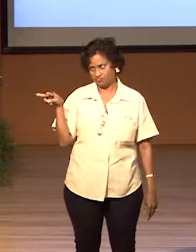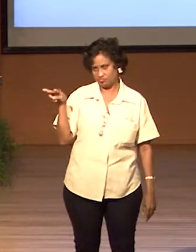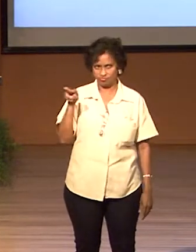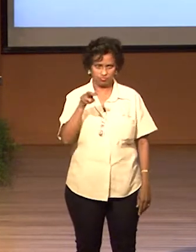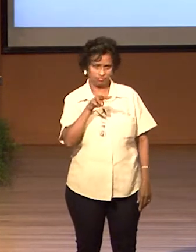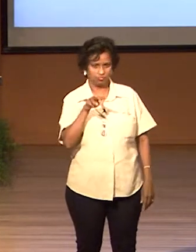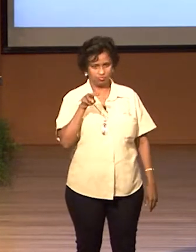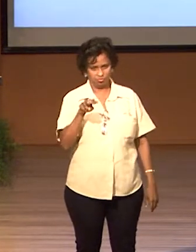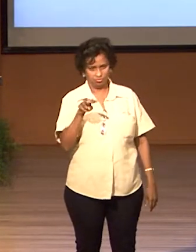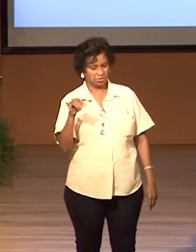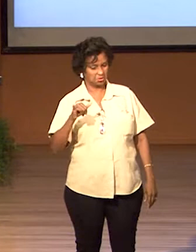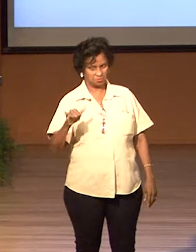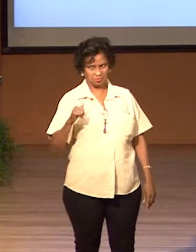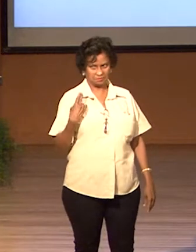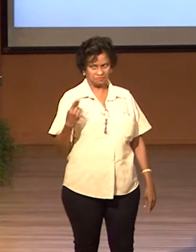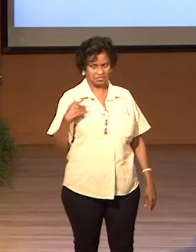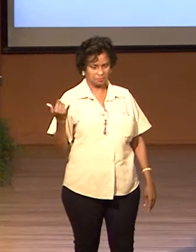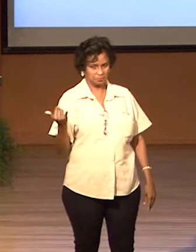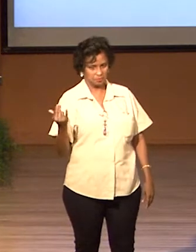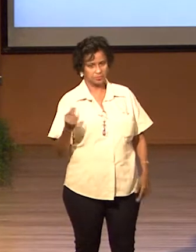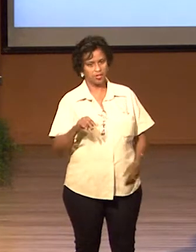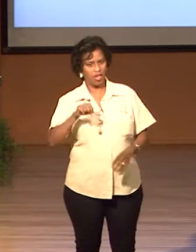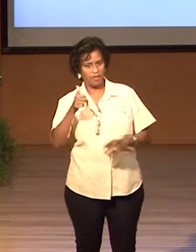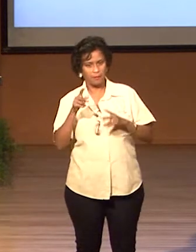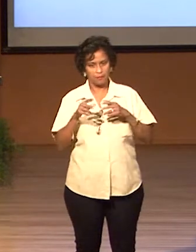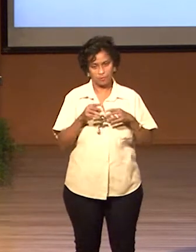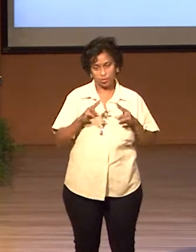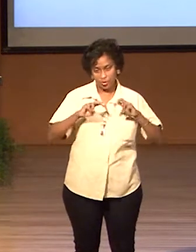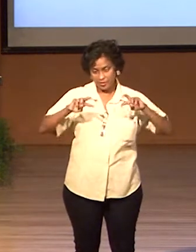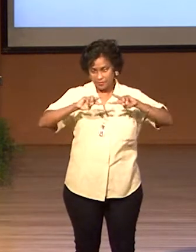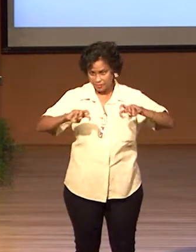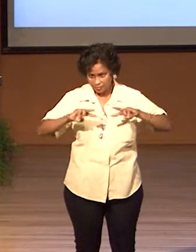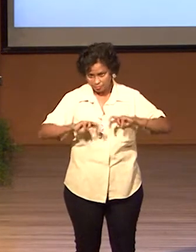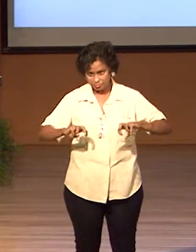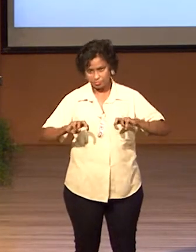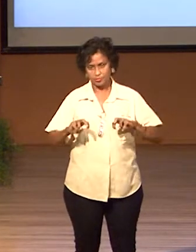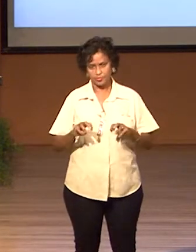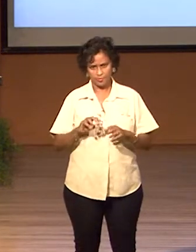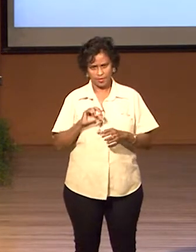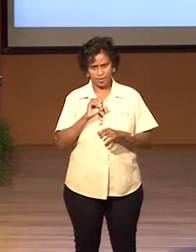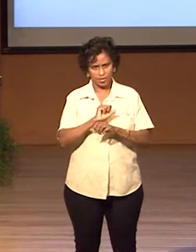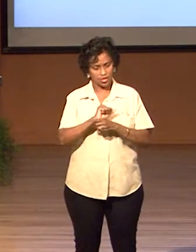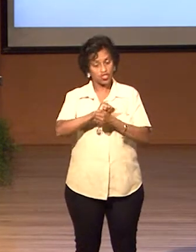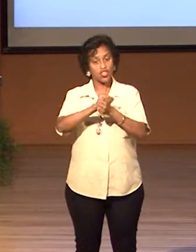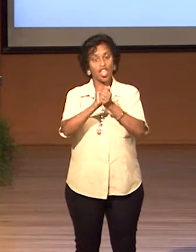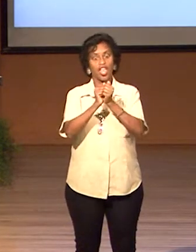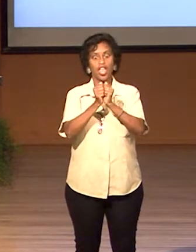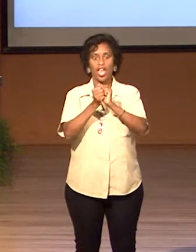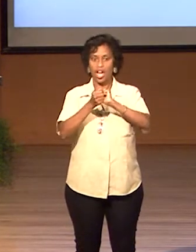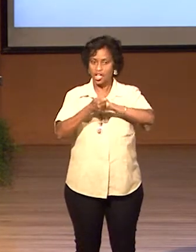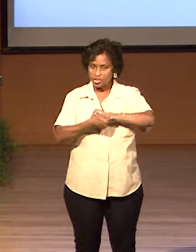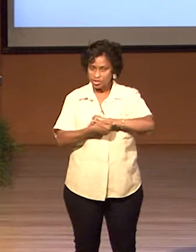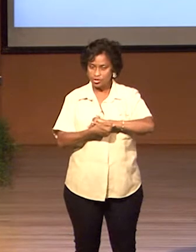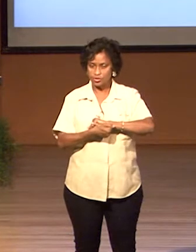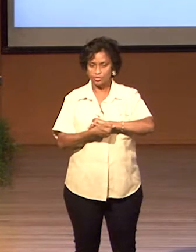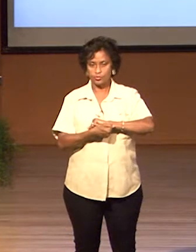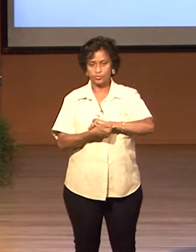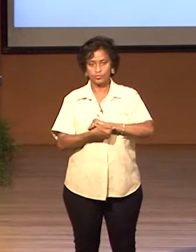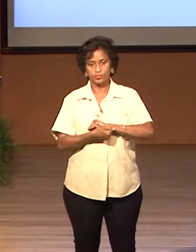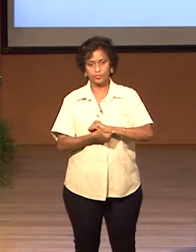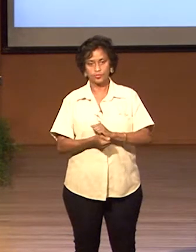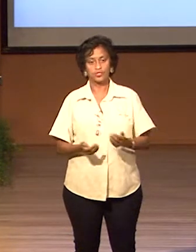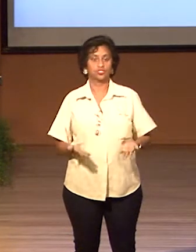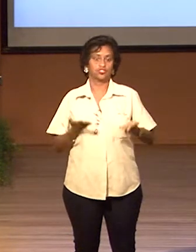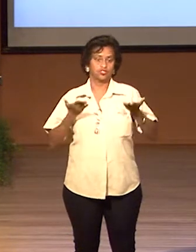more recently, the concept has been refined and defined, and it's now defined as a concept that